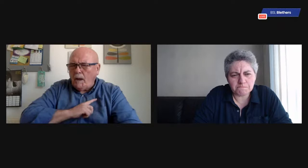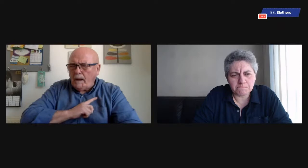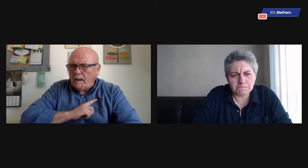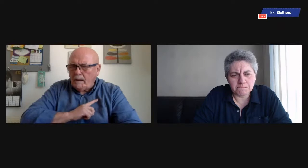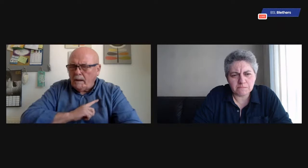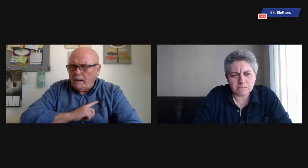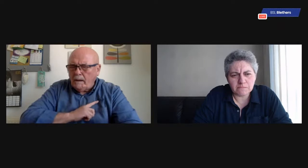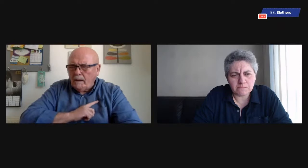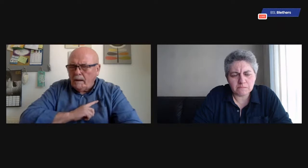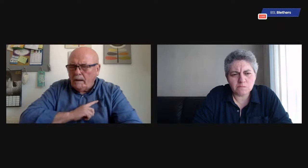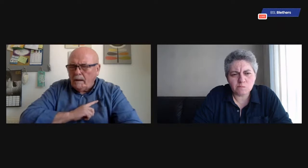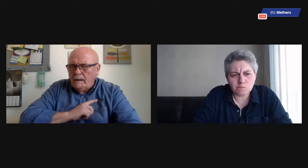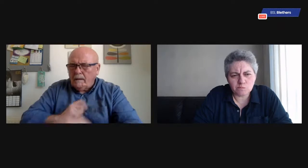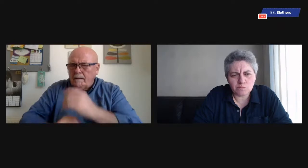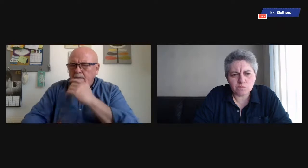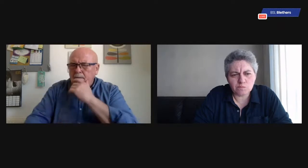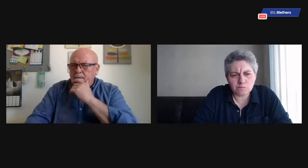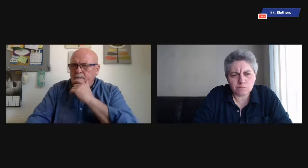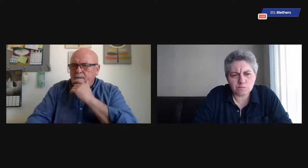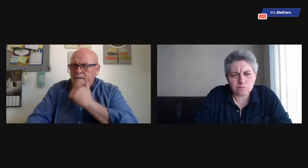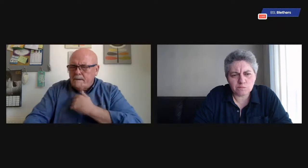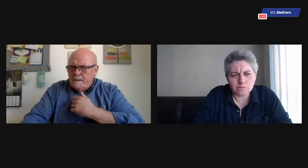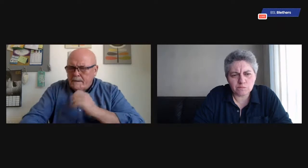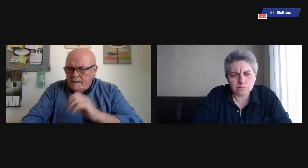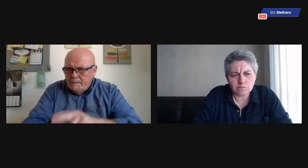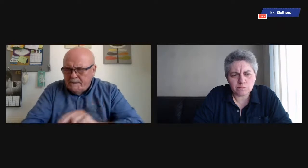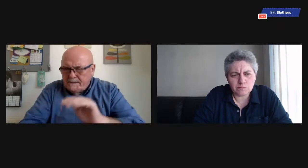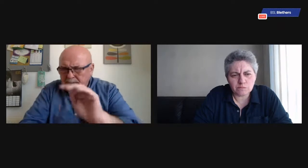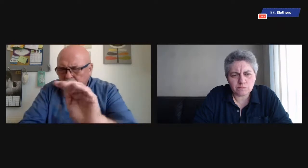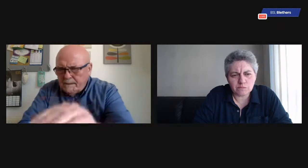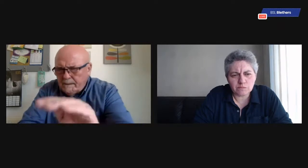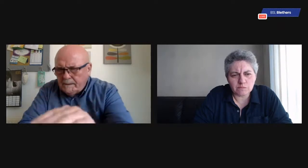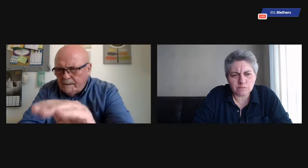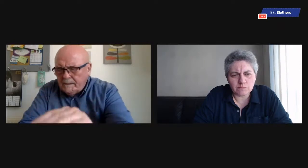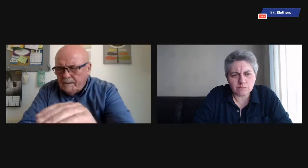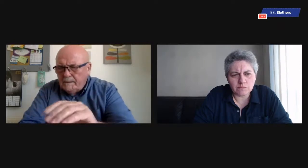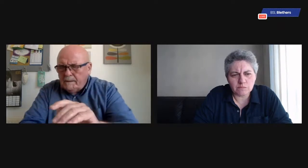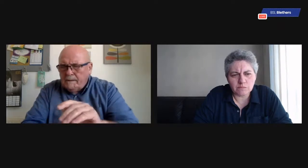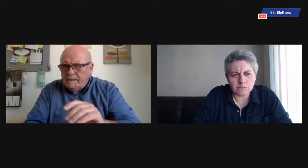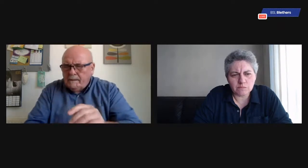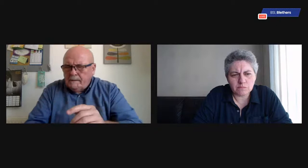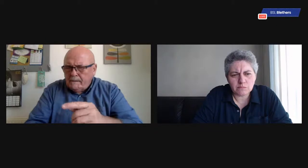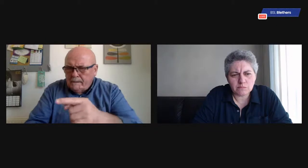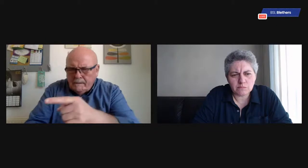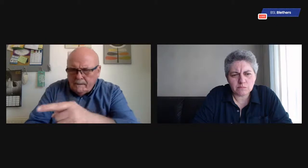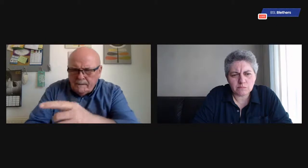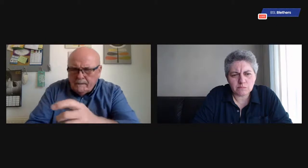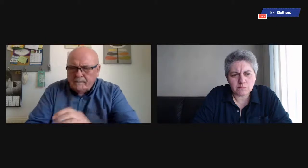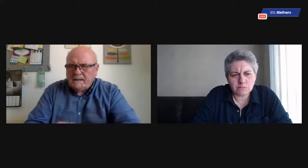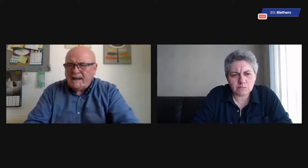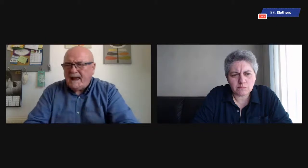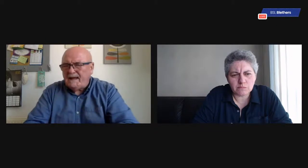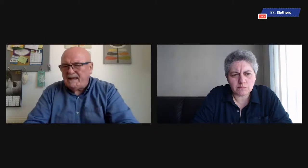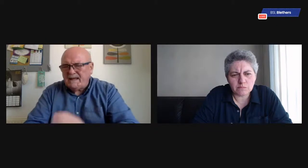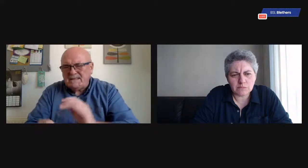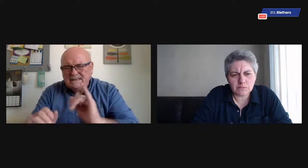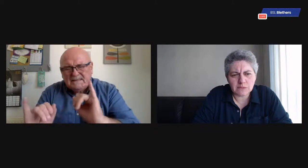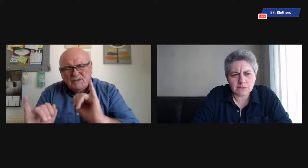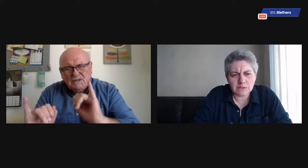this weird feeling. I kept thinking, why? I really was thinking, try it. And I approached again and